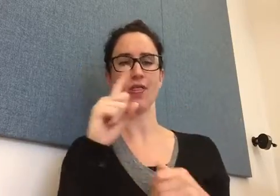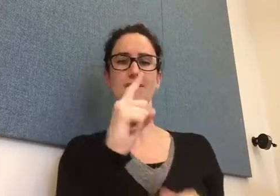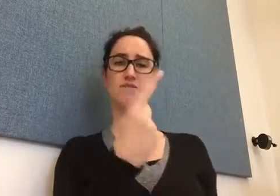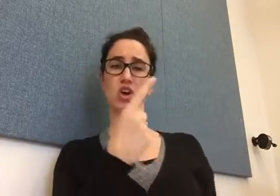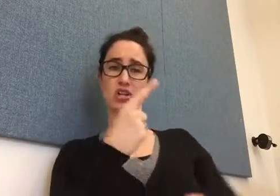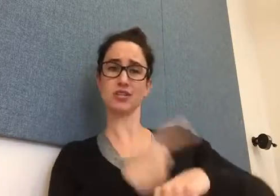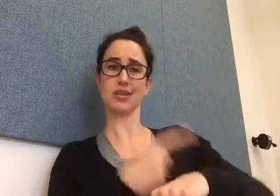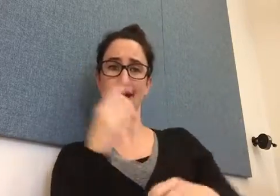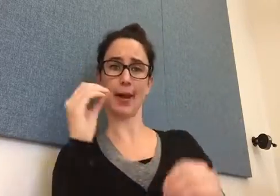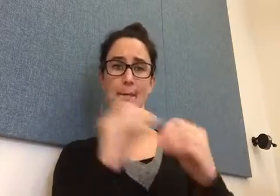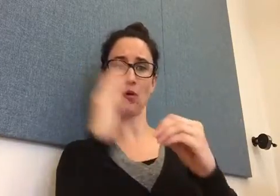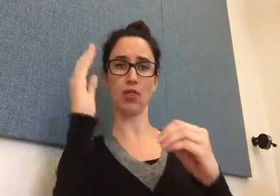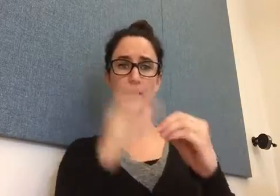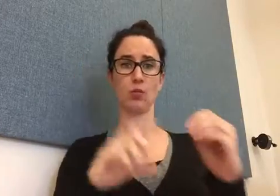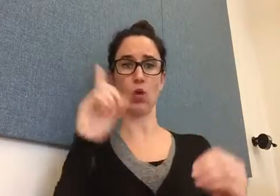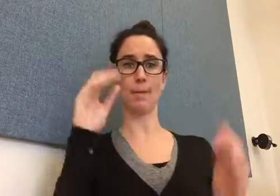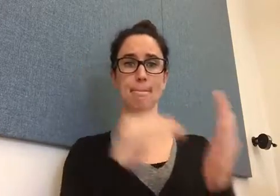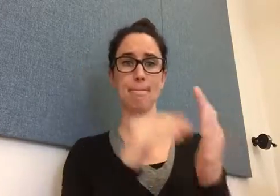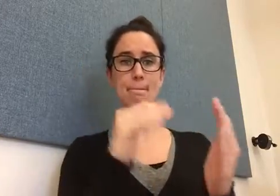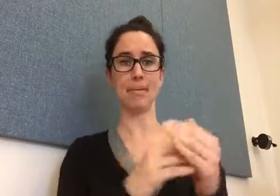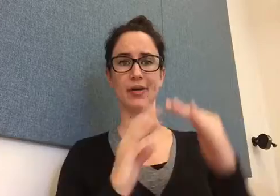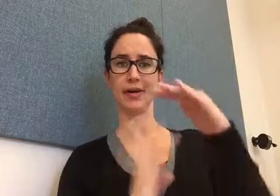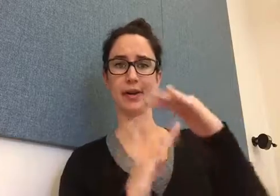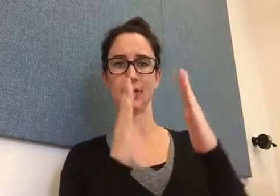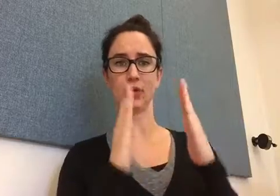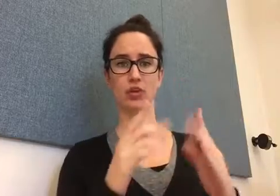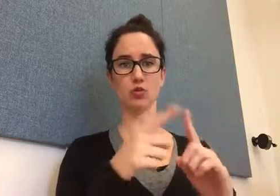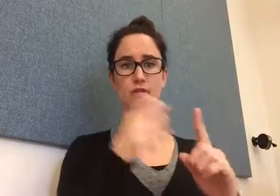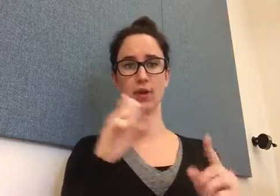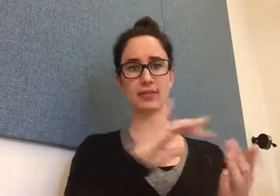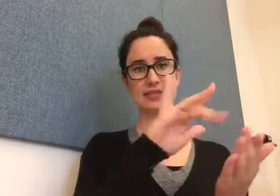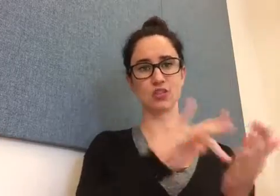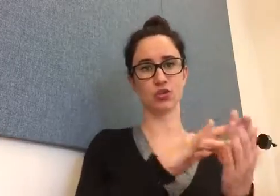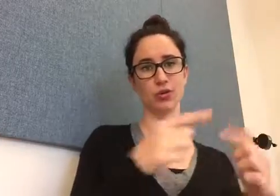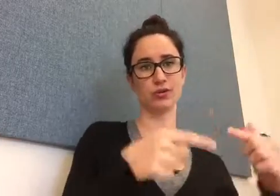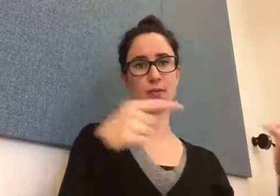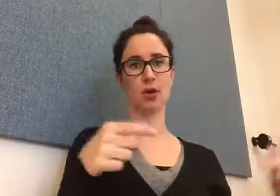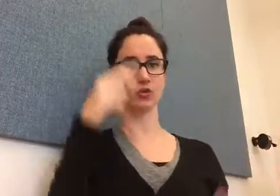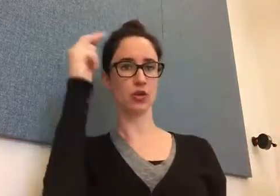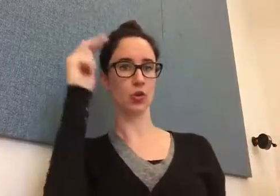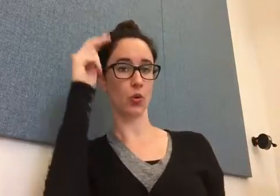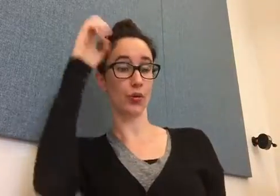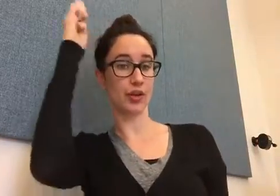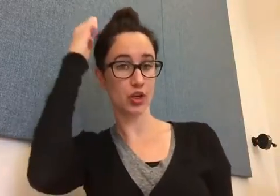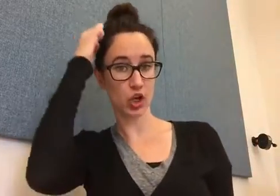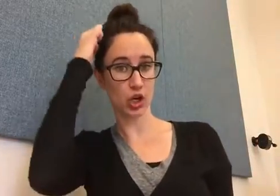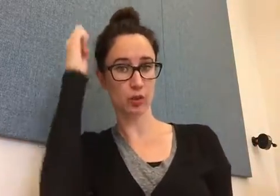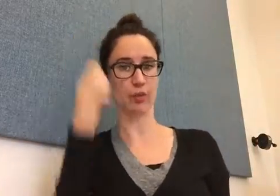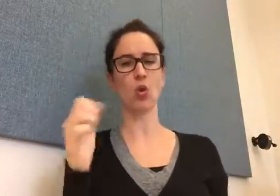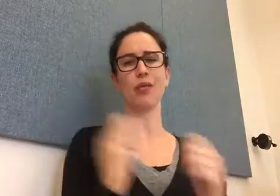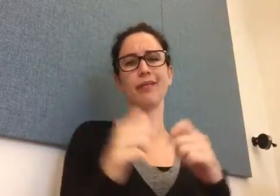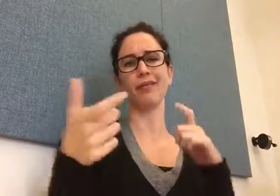million immigrants were from Central as opposed to Northern Europe, with large numbers of